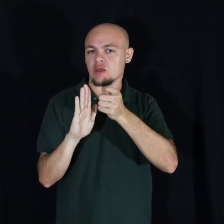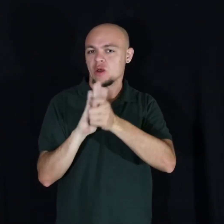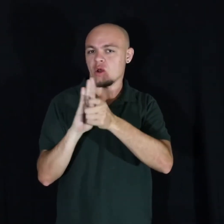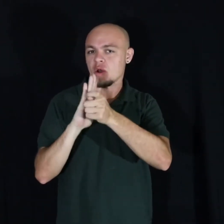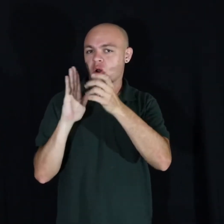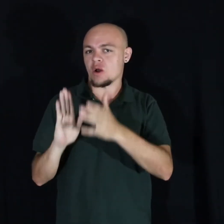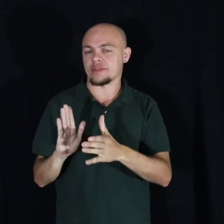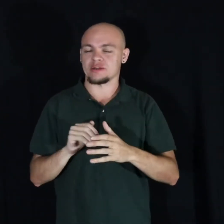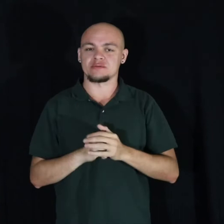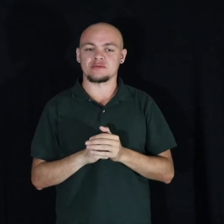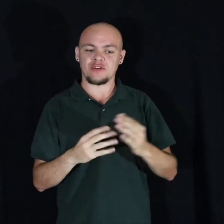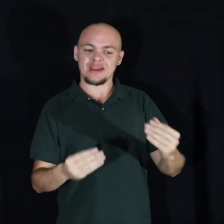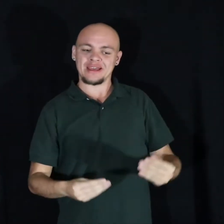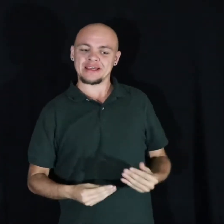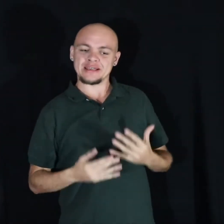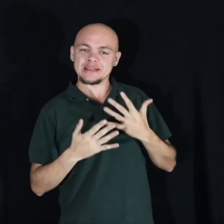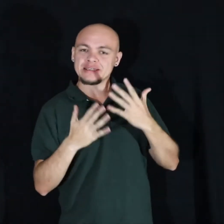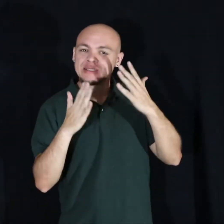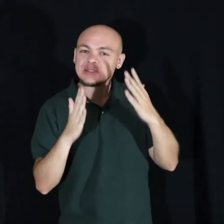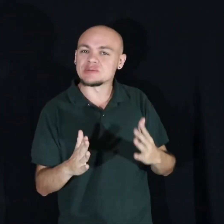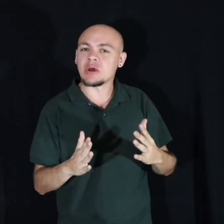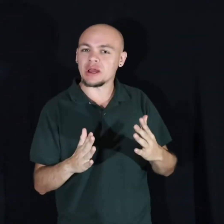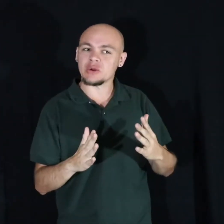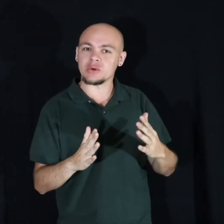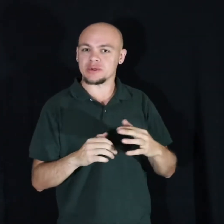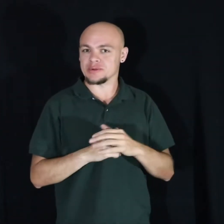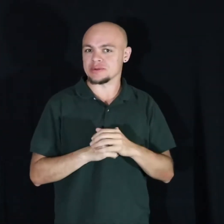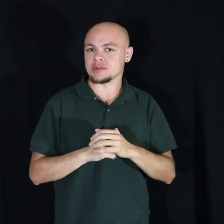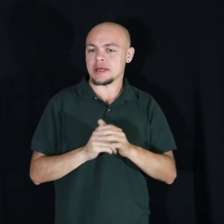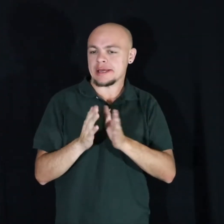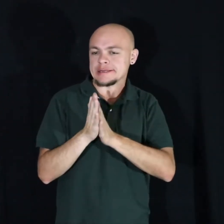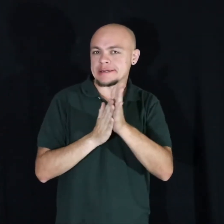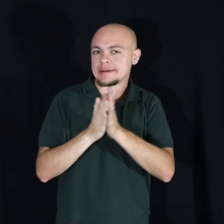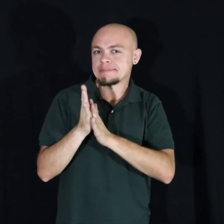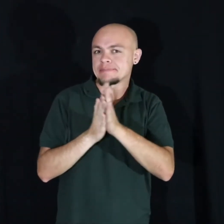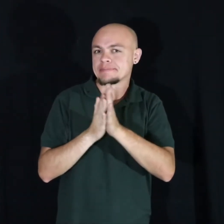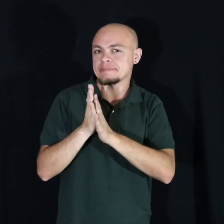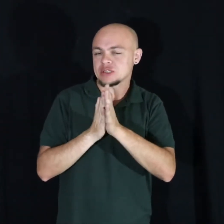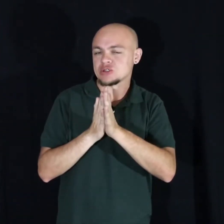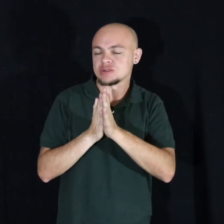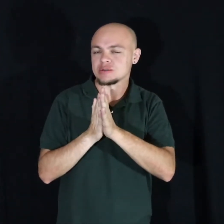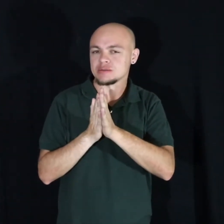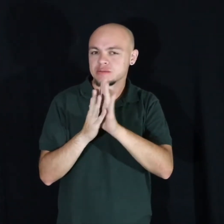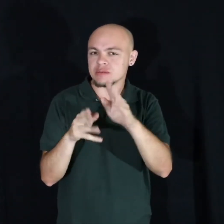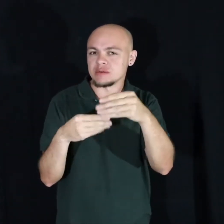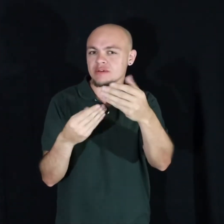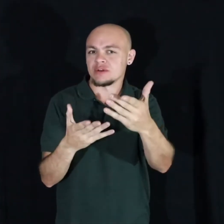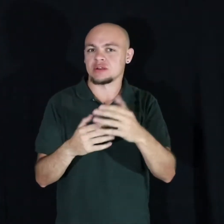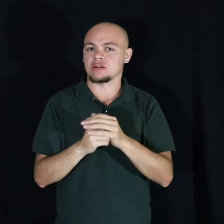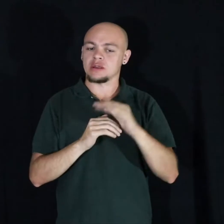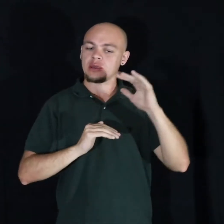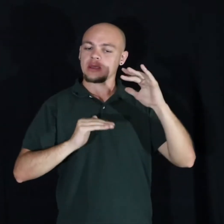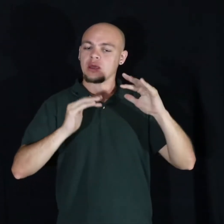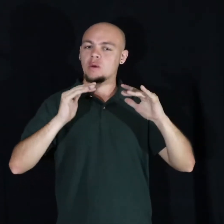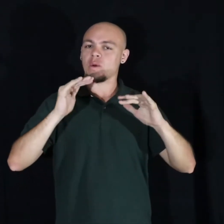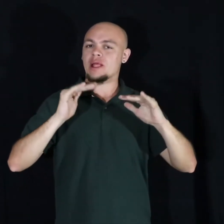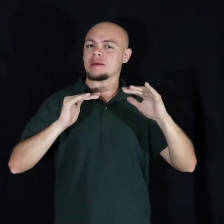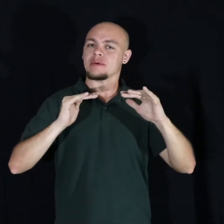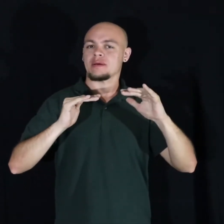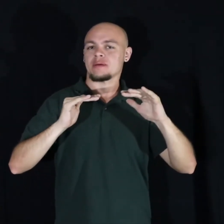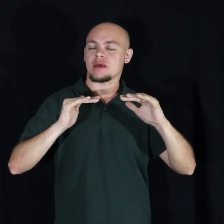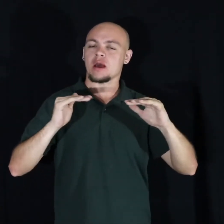of inspiration and ambition. I am the equilibrium that balances